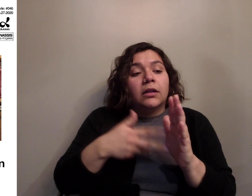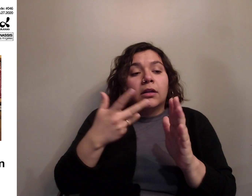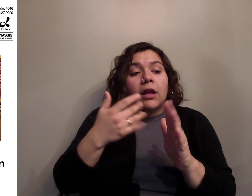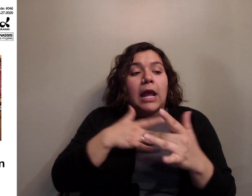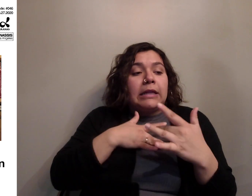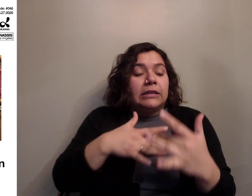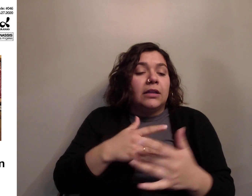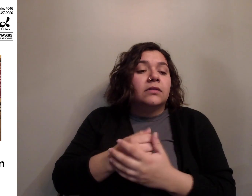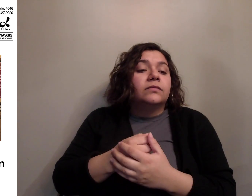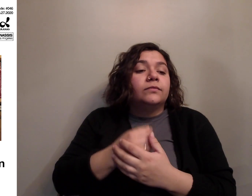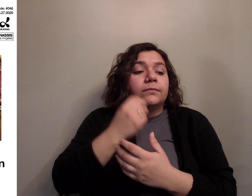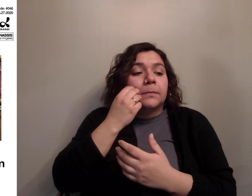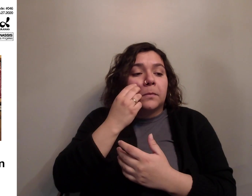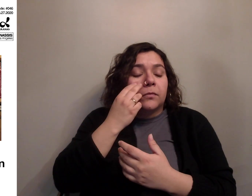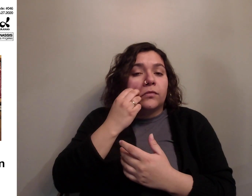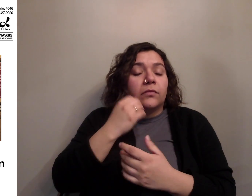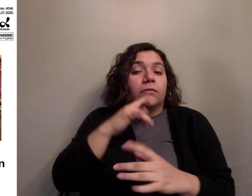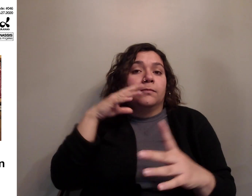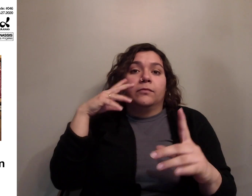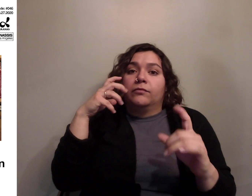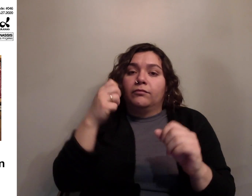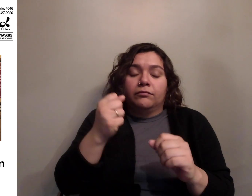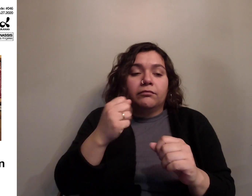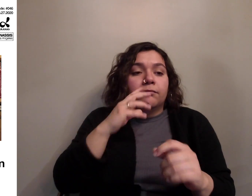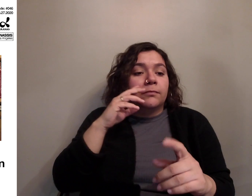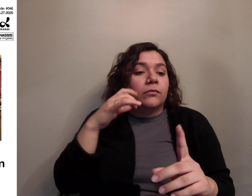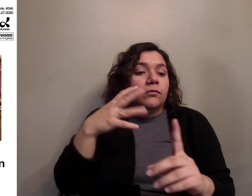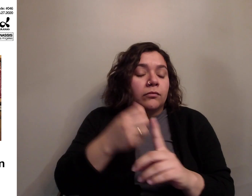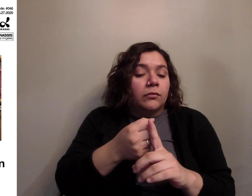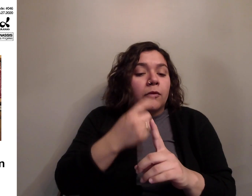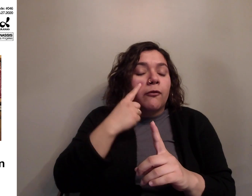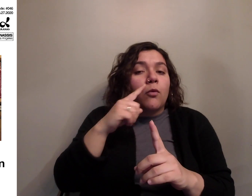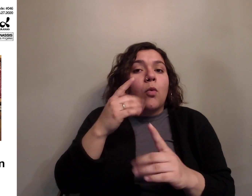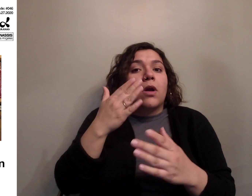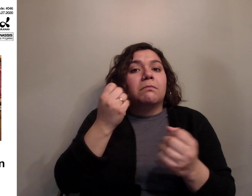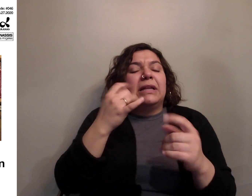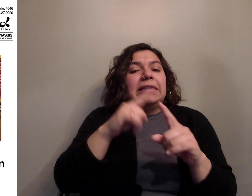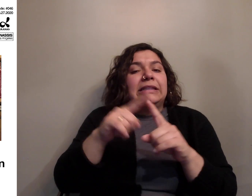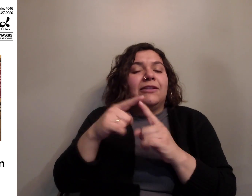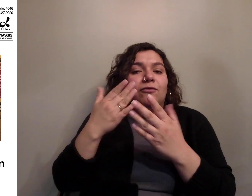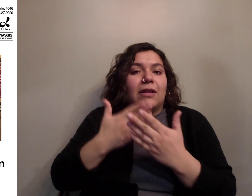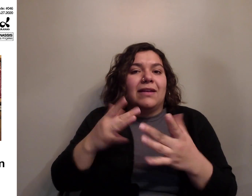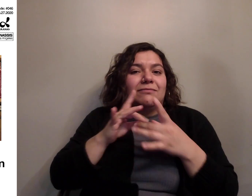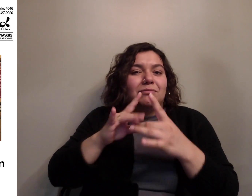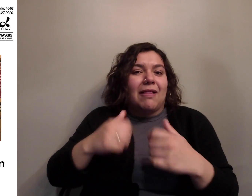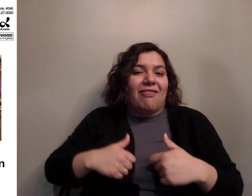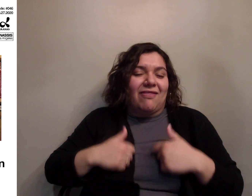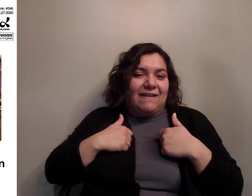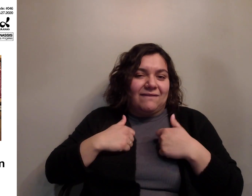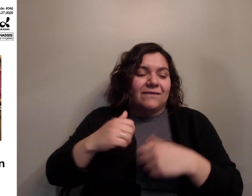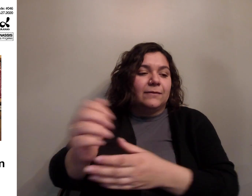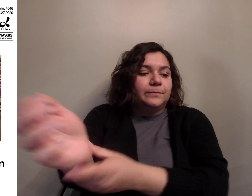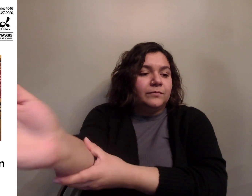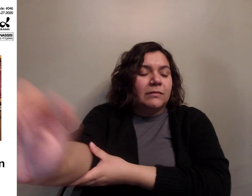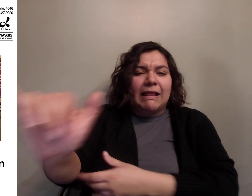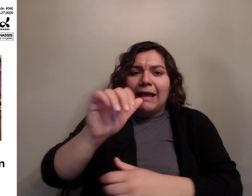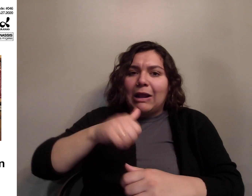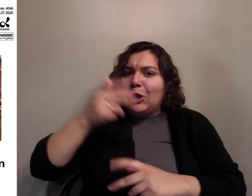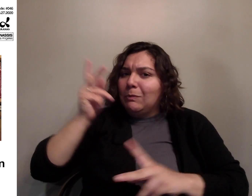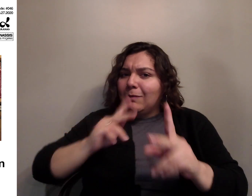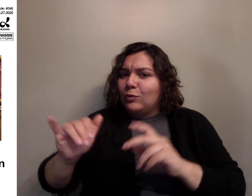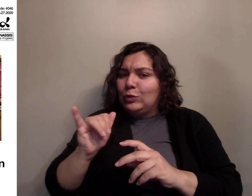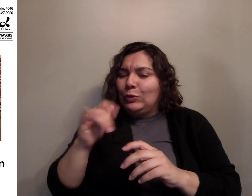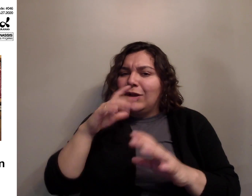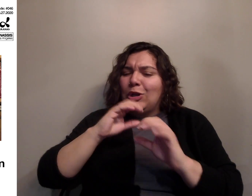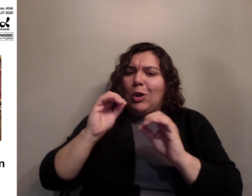simply because I roam around and take fascination in so many different aspects of life, as